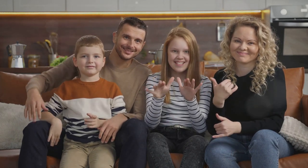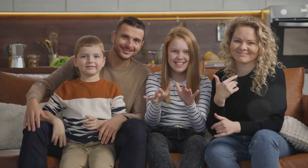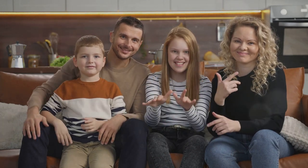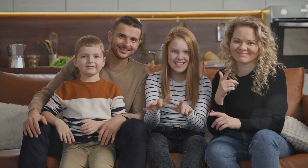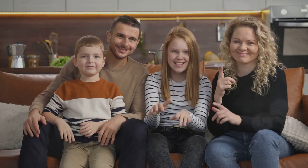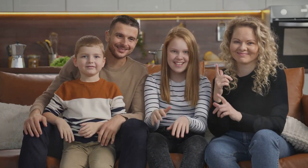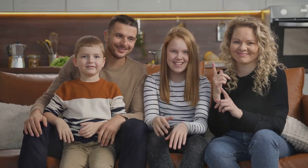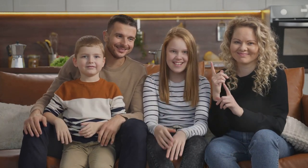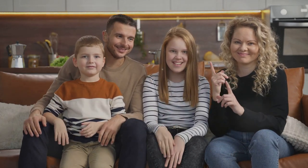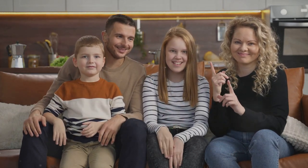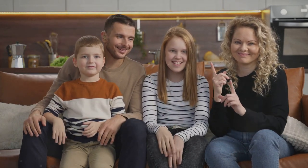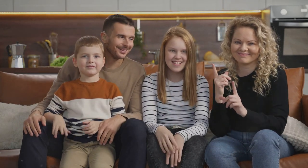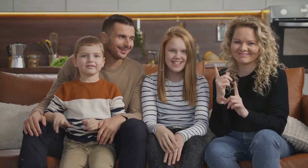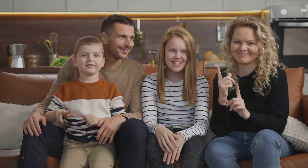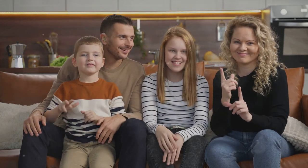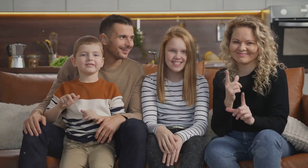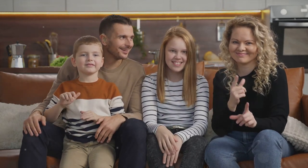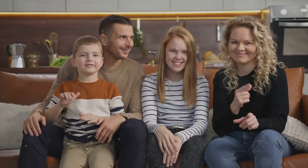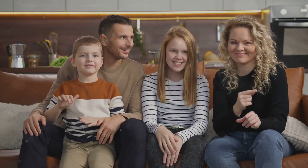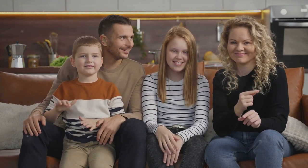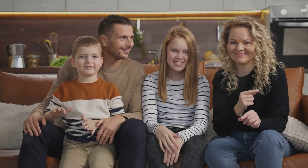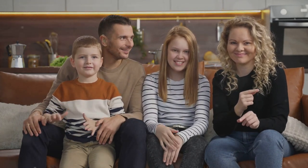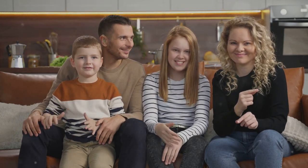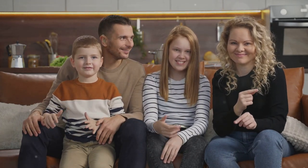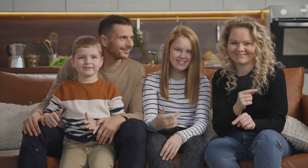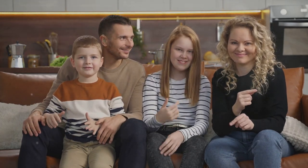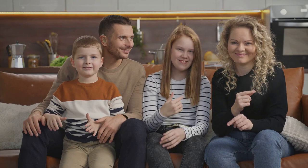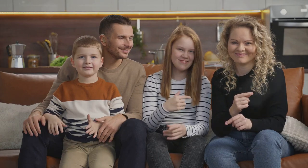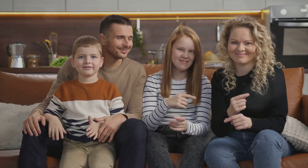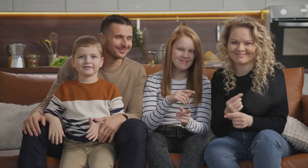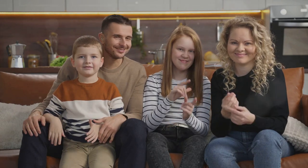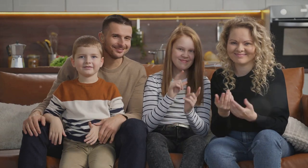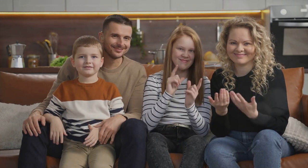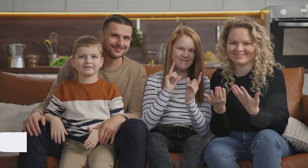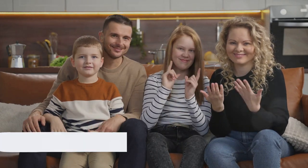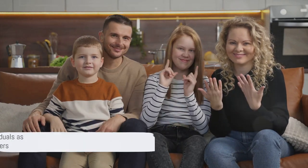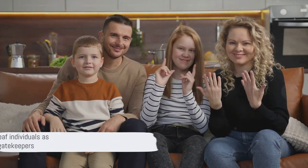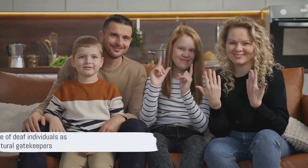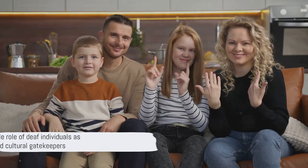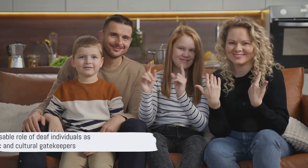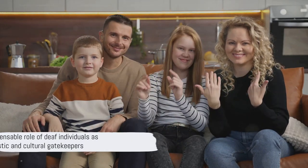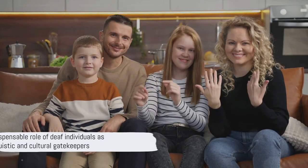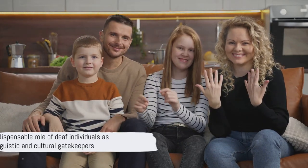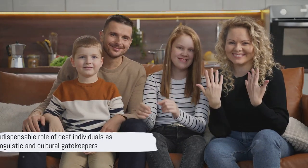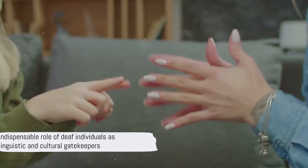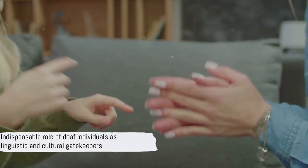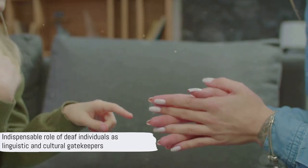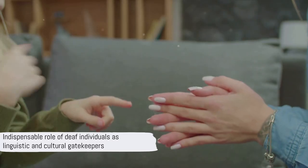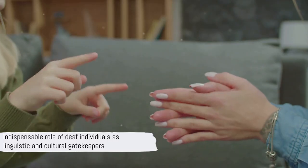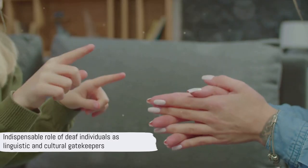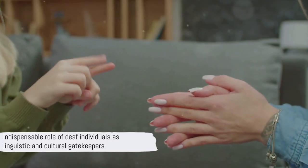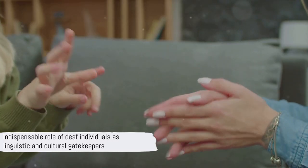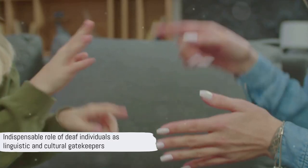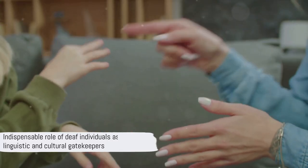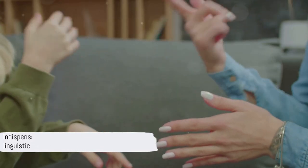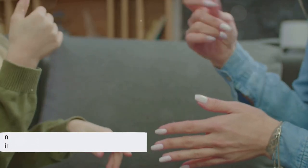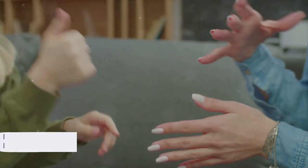bridging the gap between the Deaf and hearing worlds. As the sign language interpreting profession has evolved, we've realized the